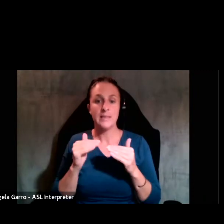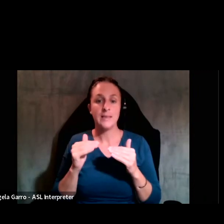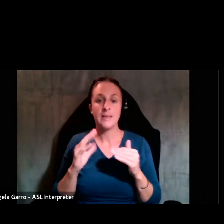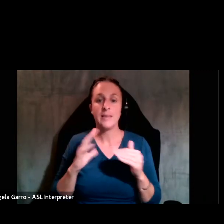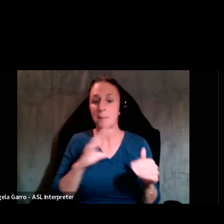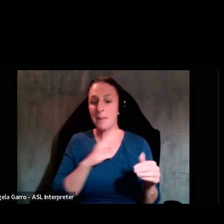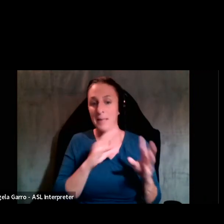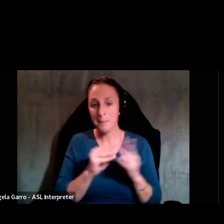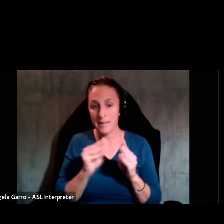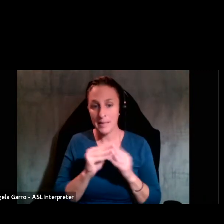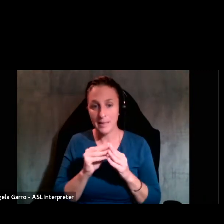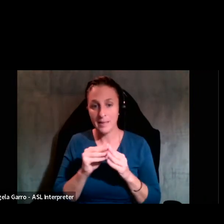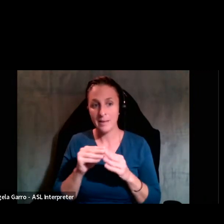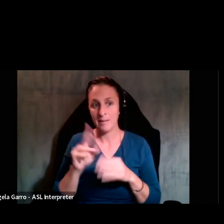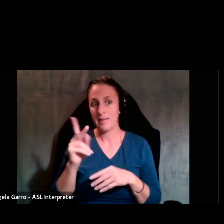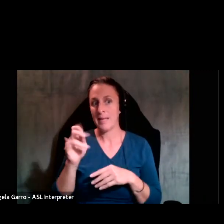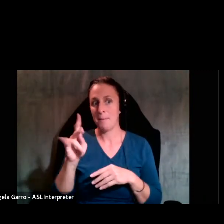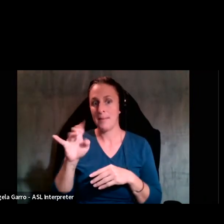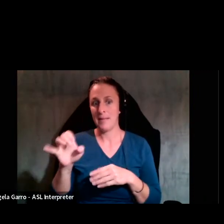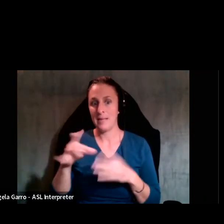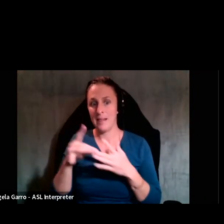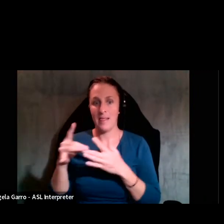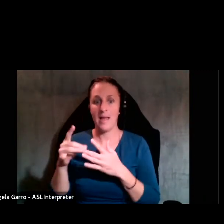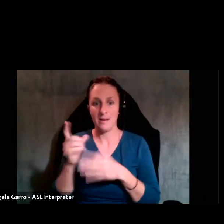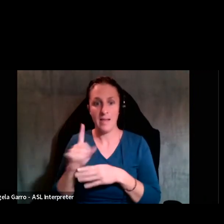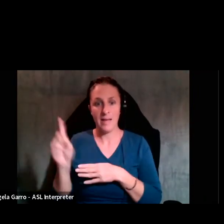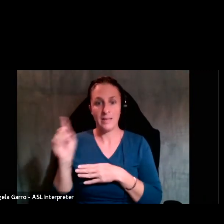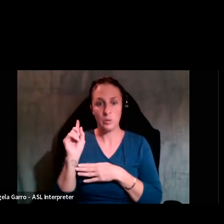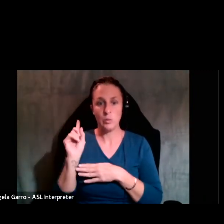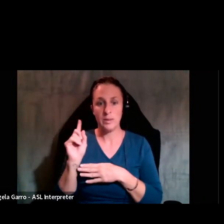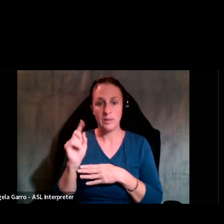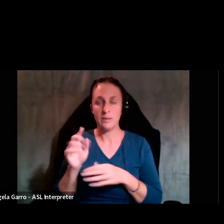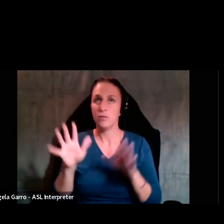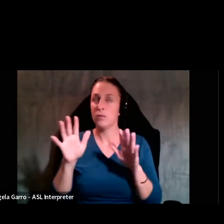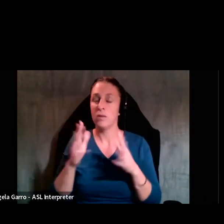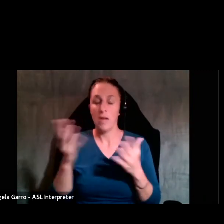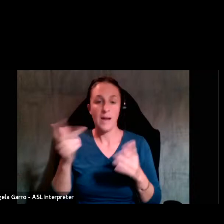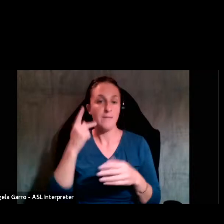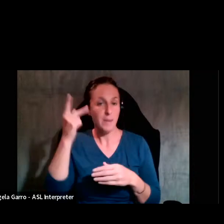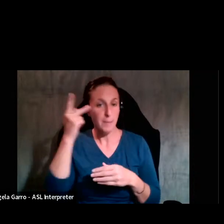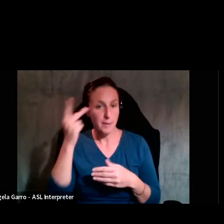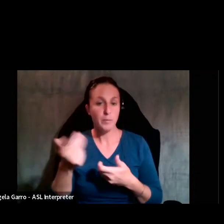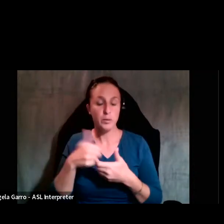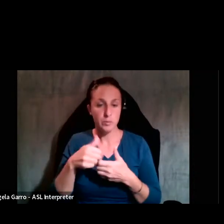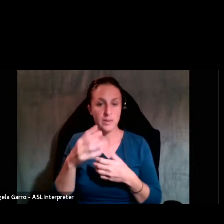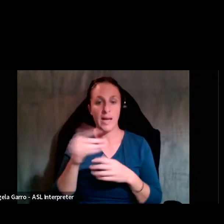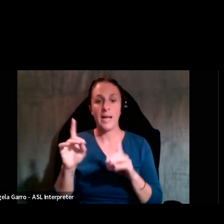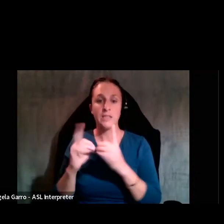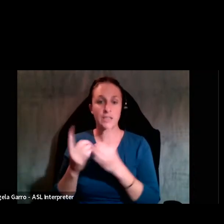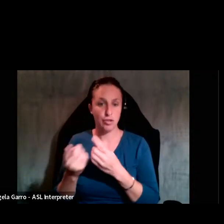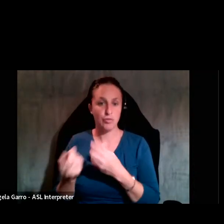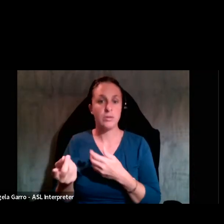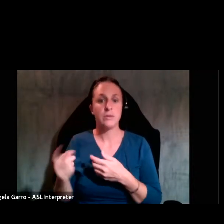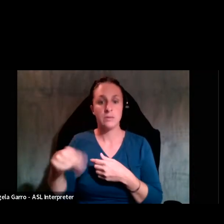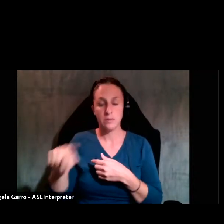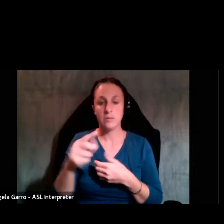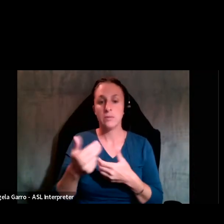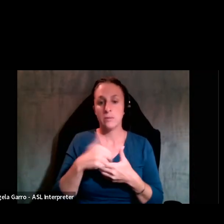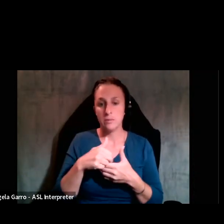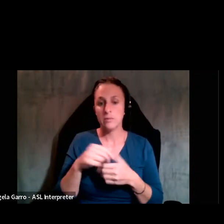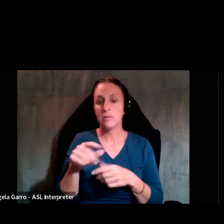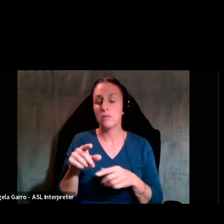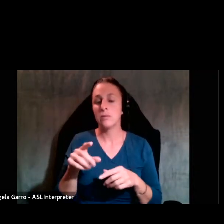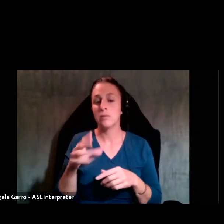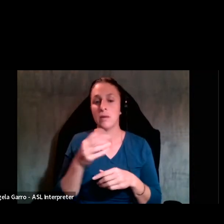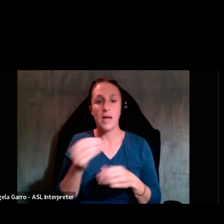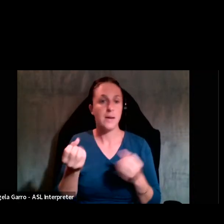led by Dr. Kemke. That was great. A lot of parent participation, a lot of participation from the district as well. And other districts